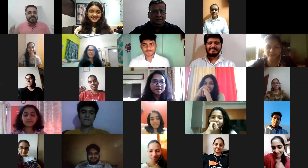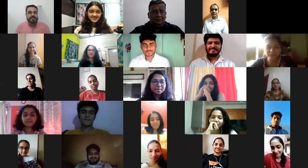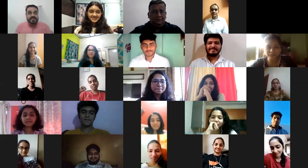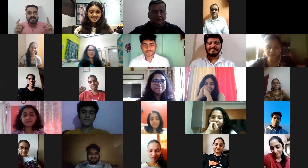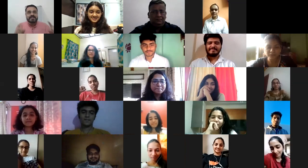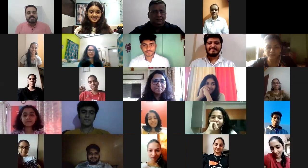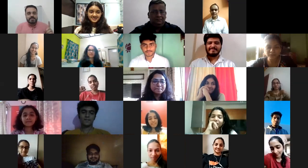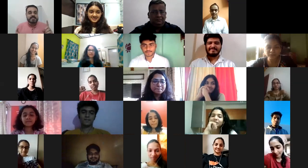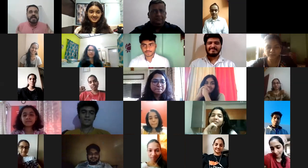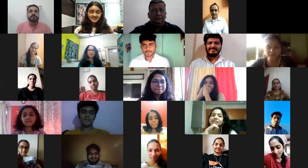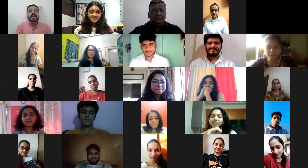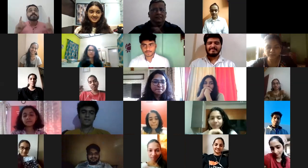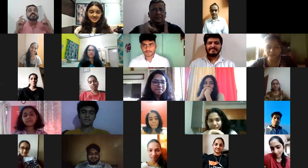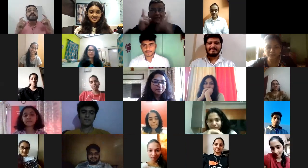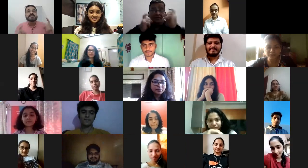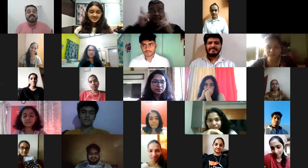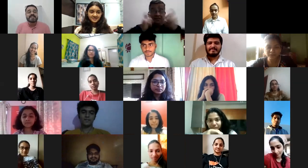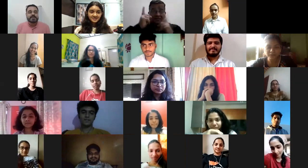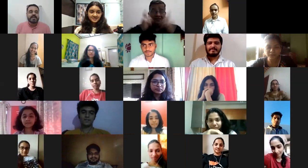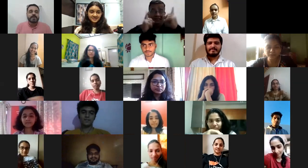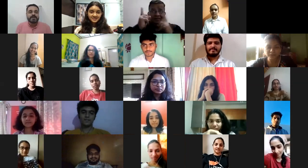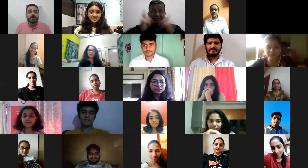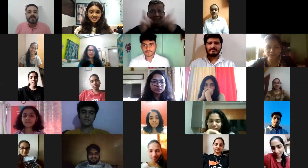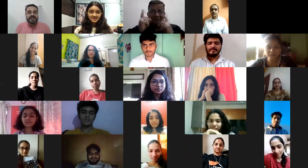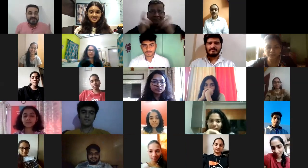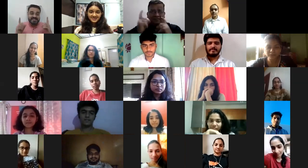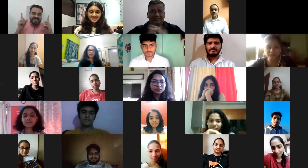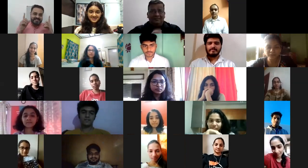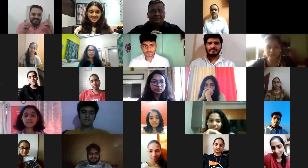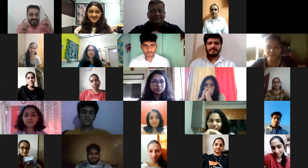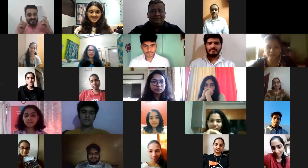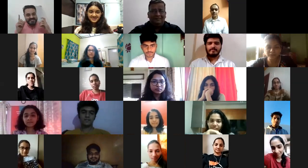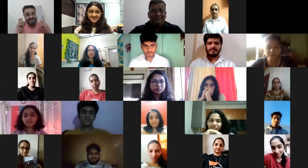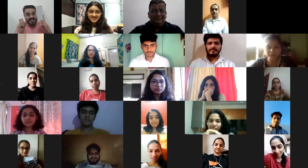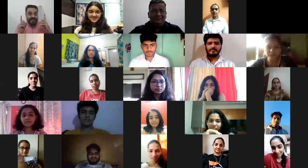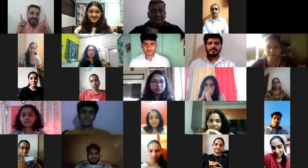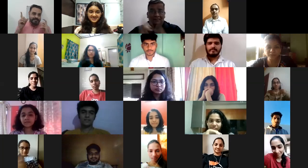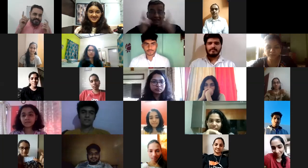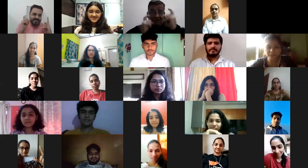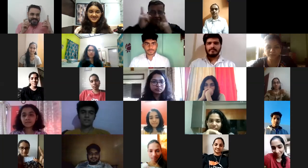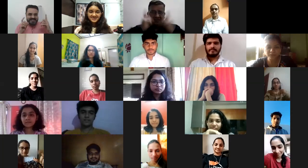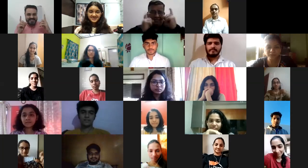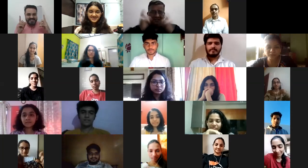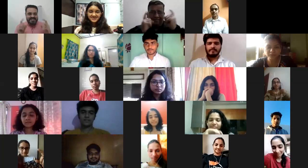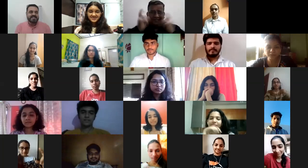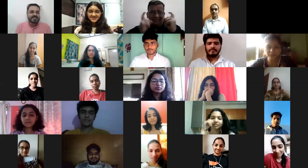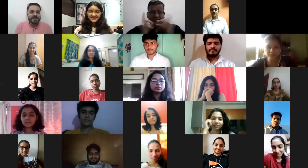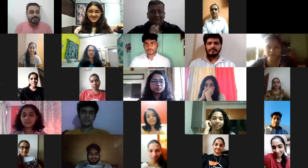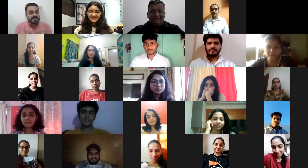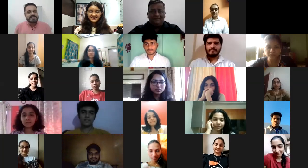expression. So the sign for expression is, you can look at Gopal. This is the sign for expression. So expression is